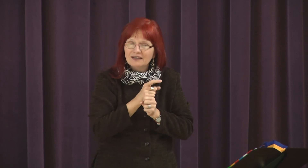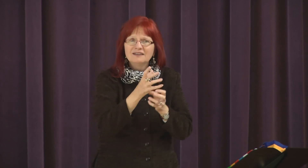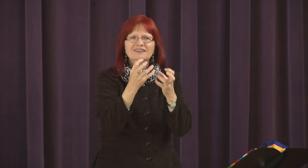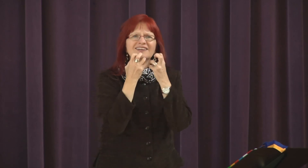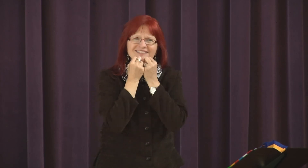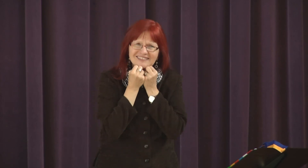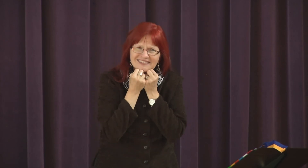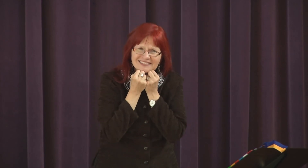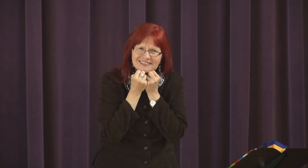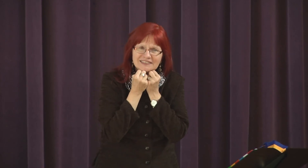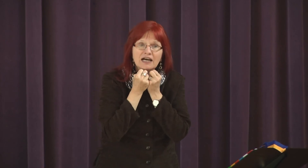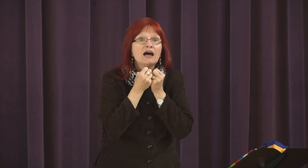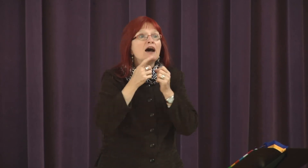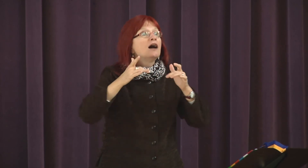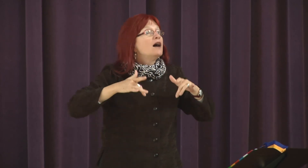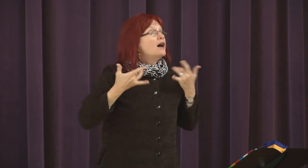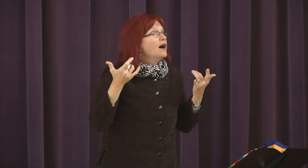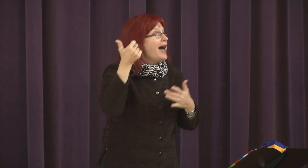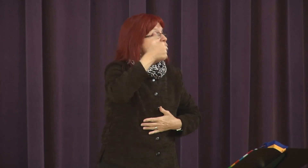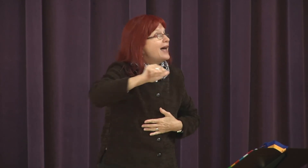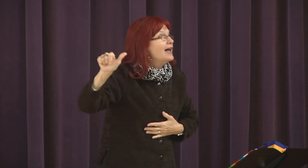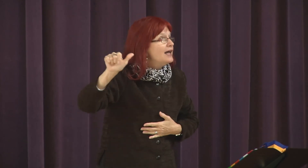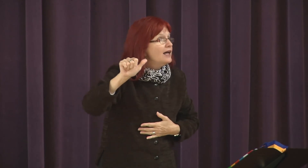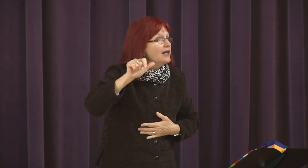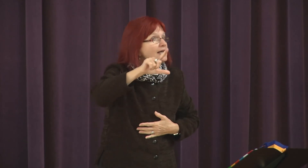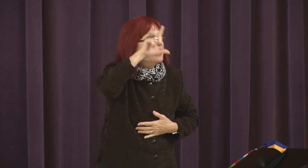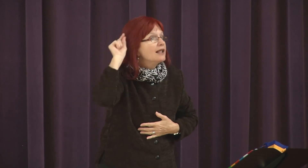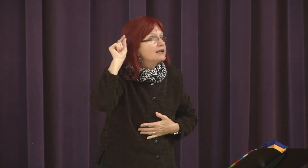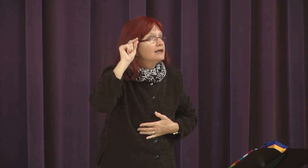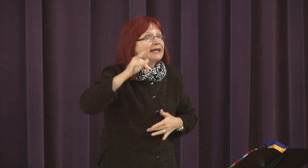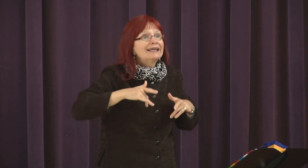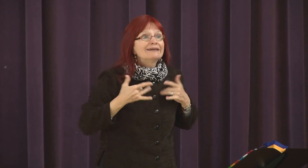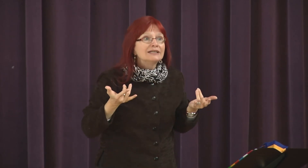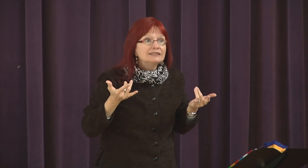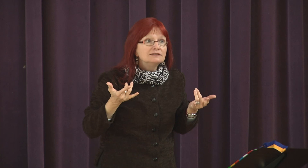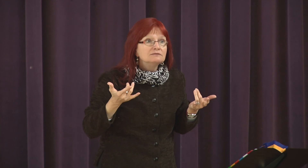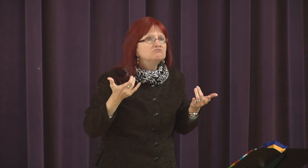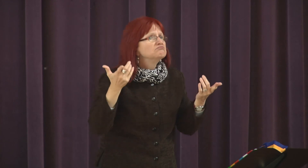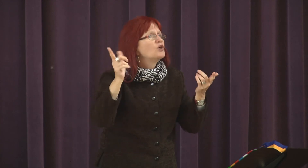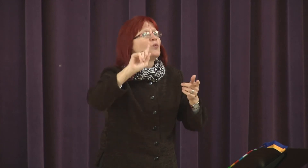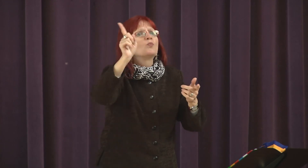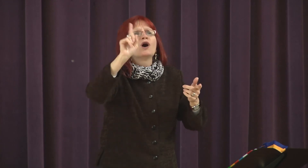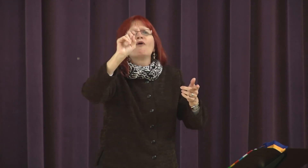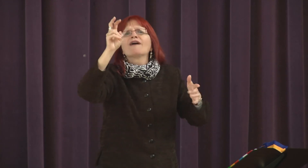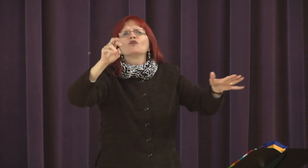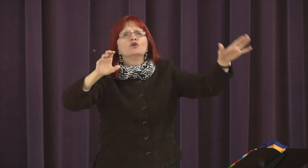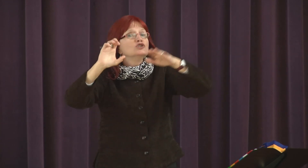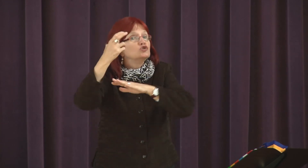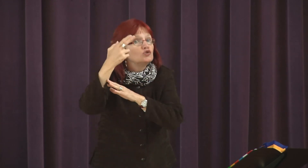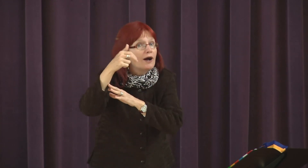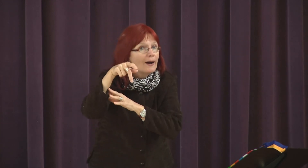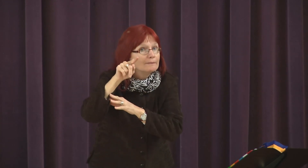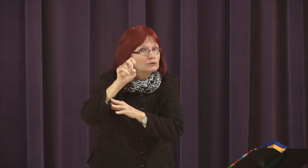You will receive a medallion, treasure it, and if there's any Gallaudet event that you attend, wherever you may